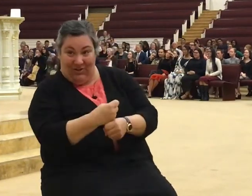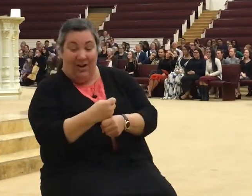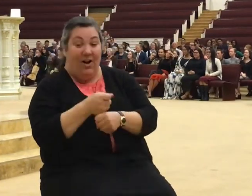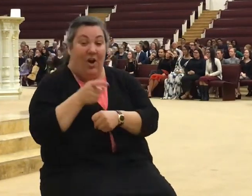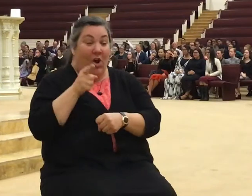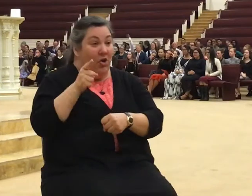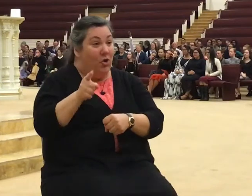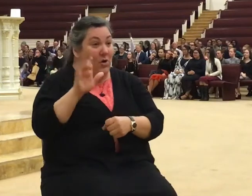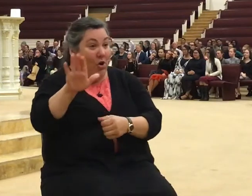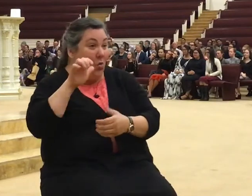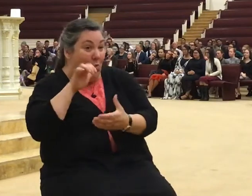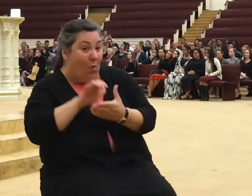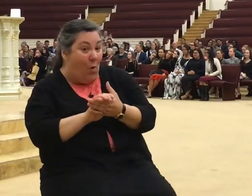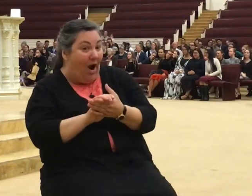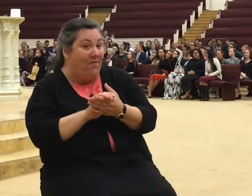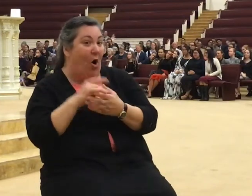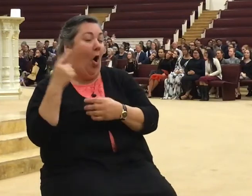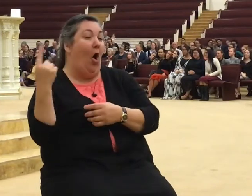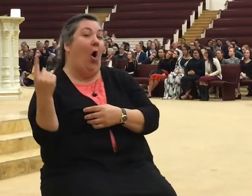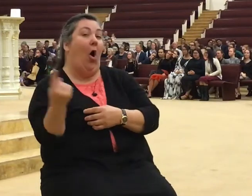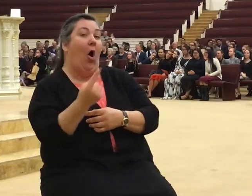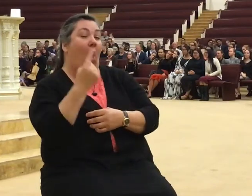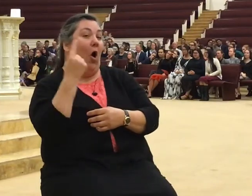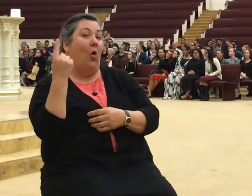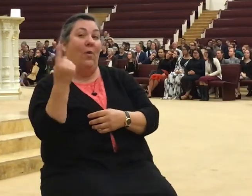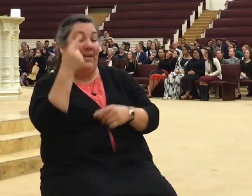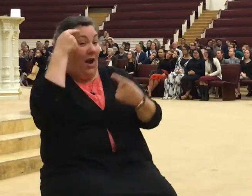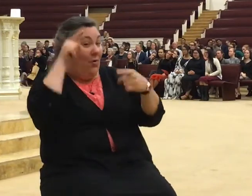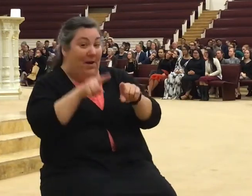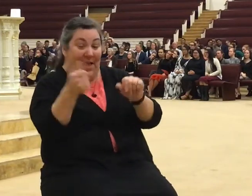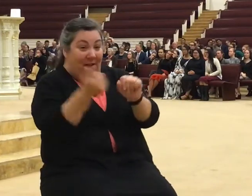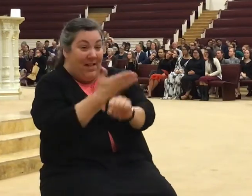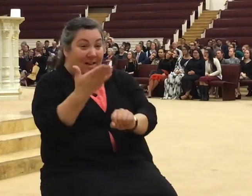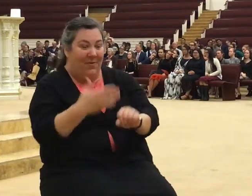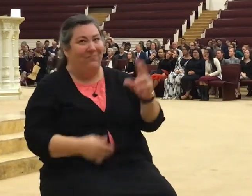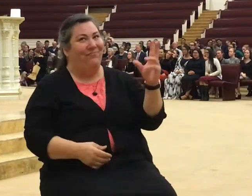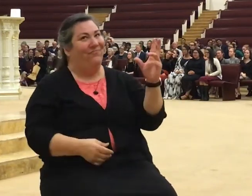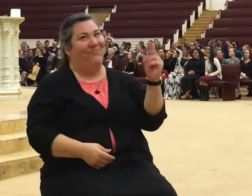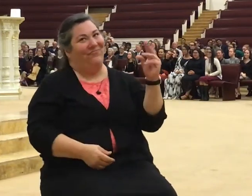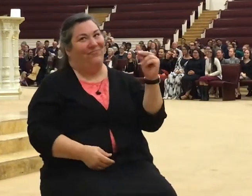Have you and Sister Farrell always seen eye to eye on everything? Not quite.